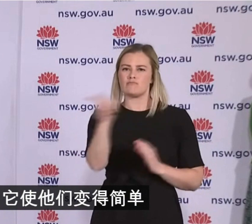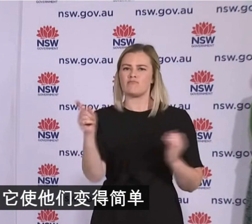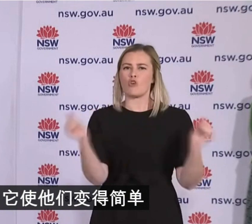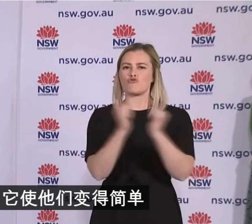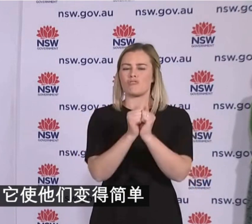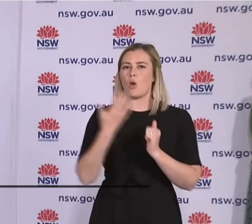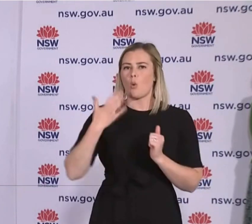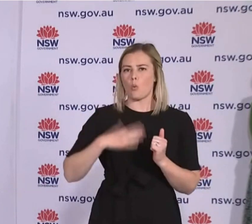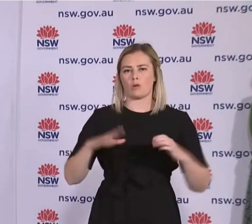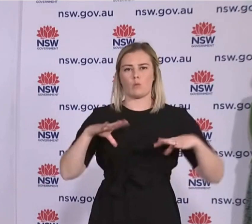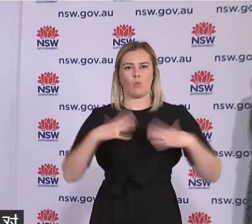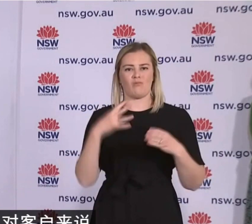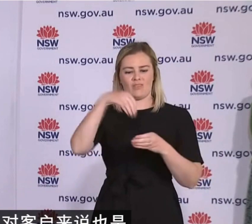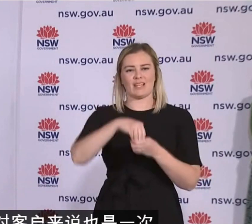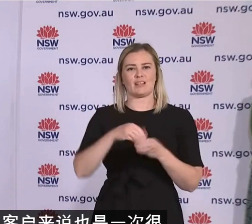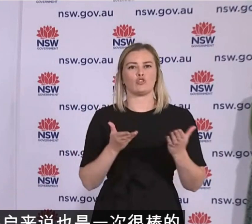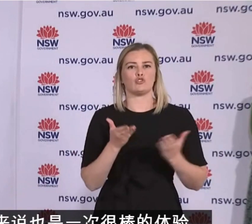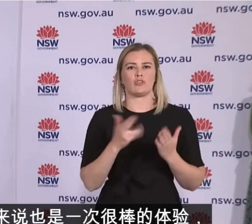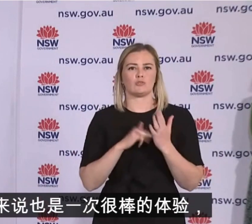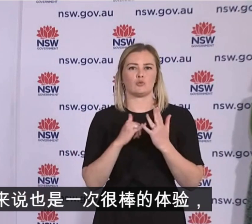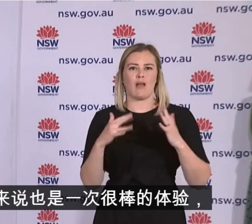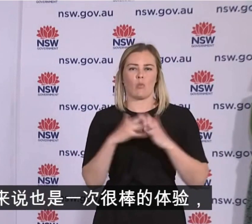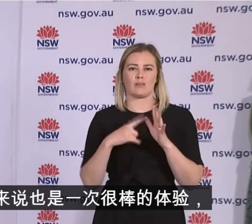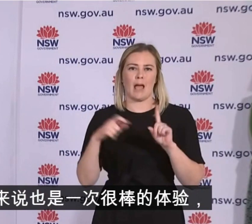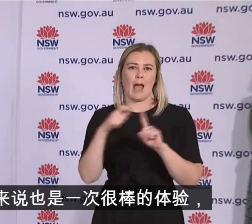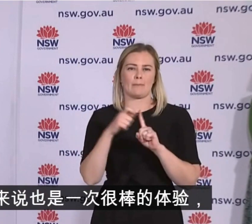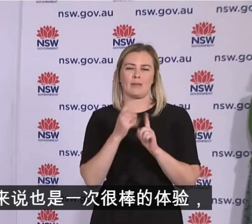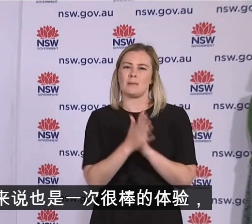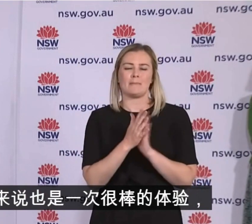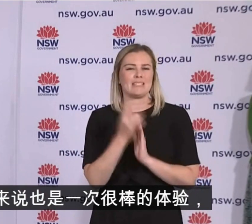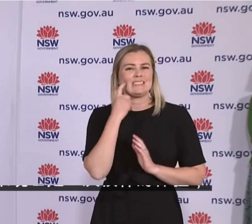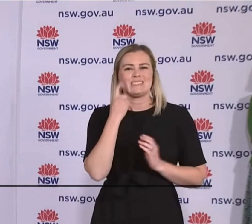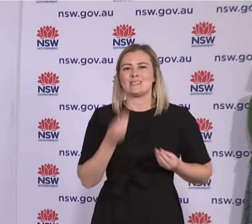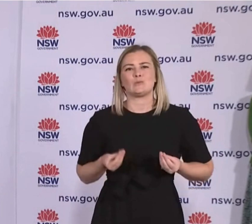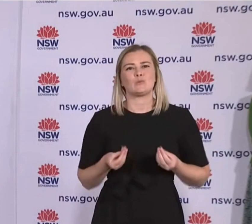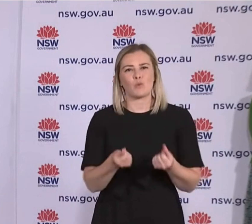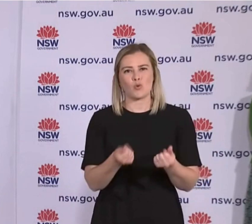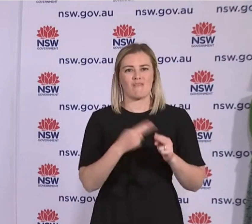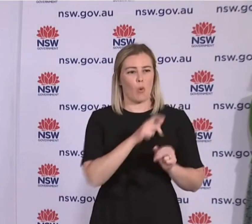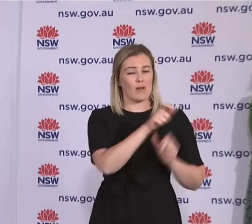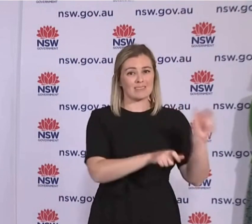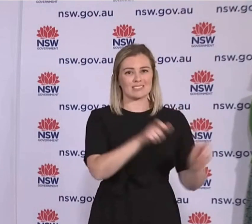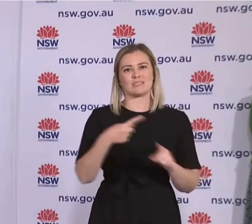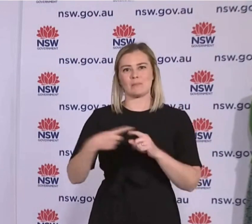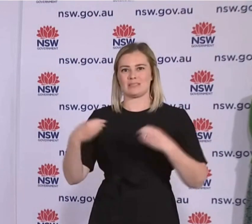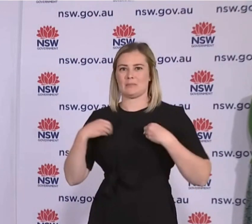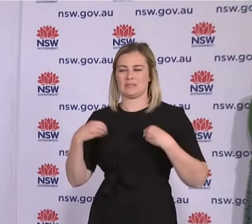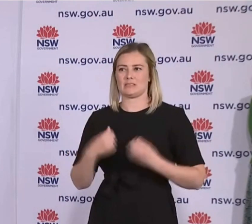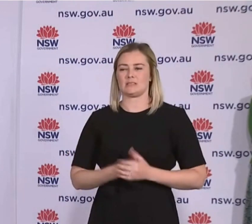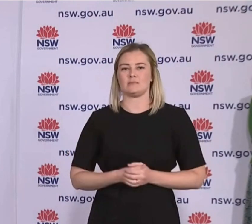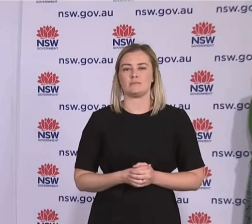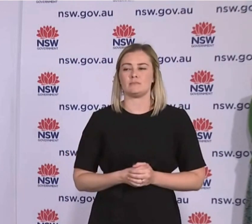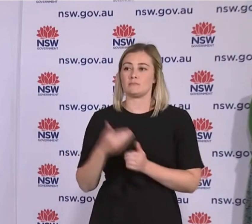It's a great experience for businesses and a great experience for customers. So we're moving heaven and earth to get that ready. The customers will still be able to